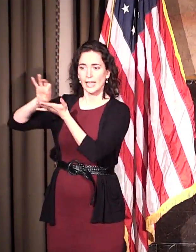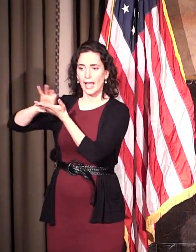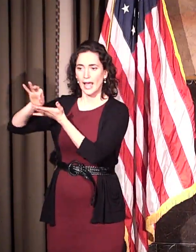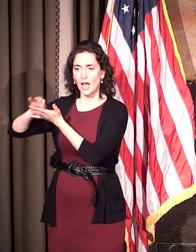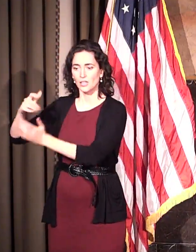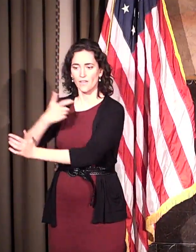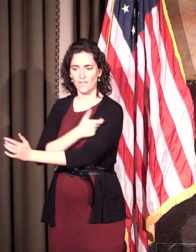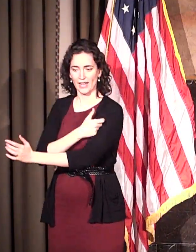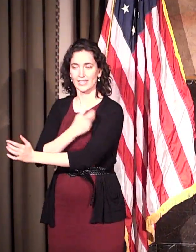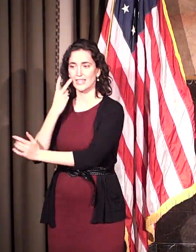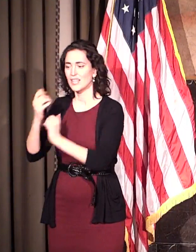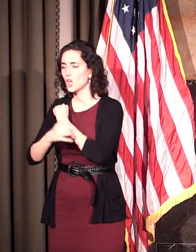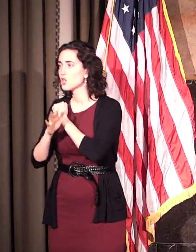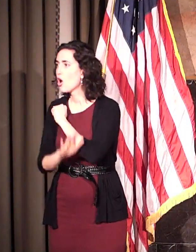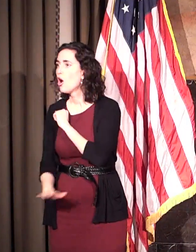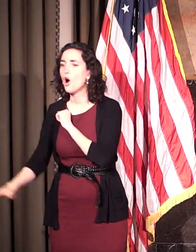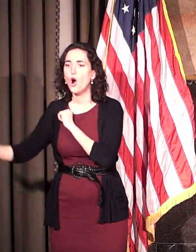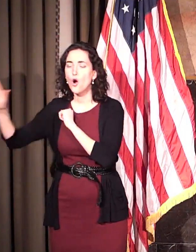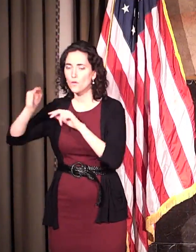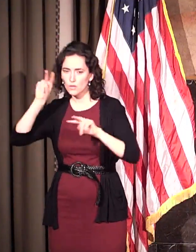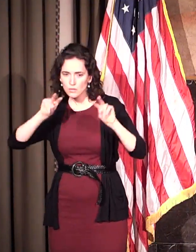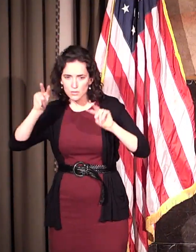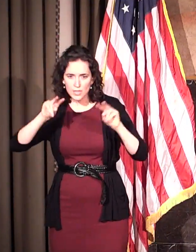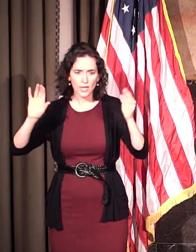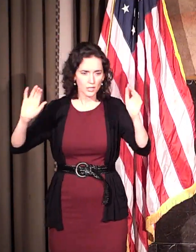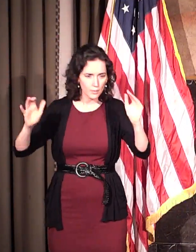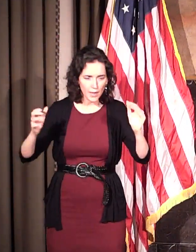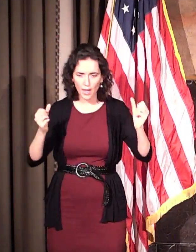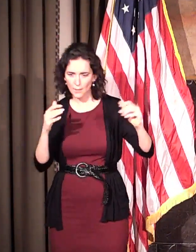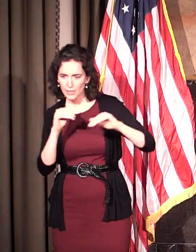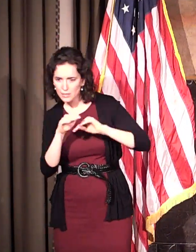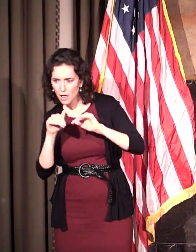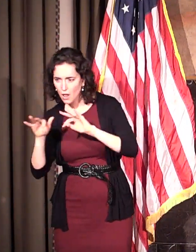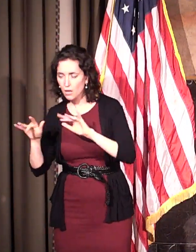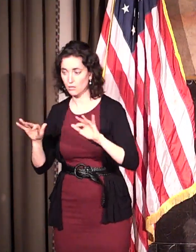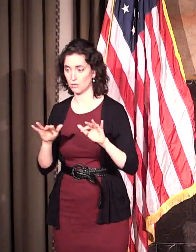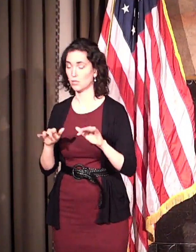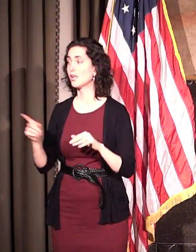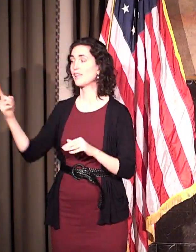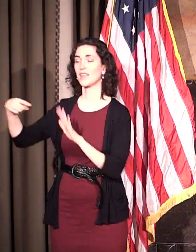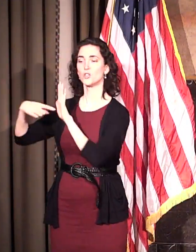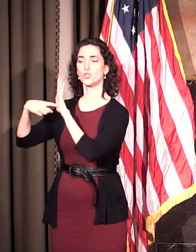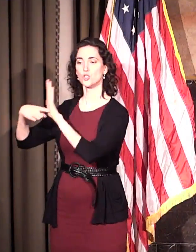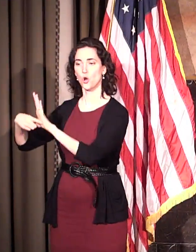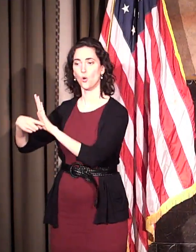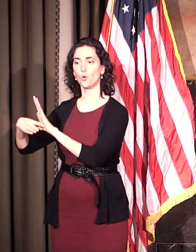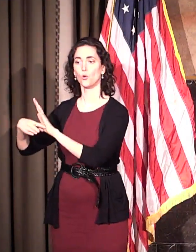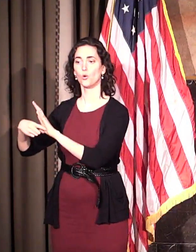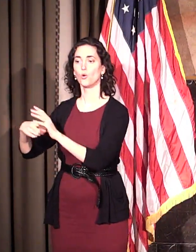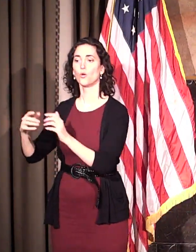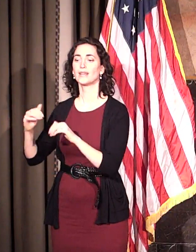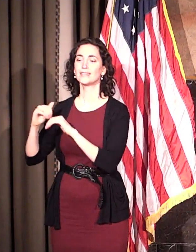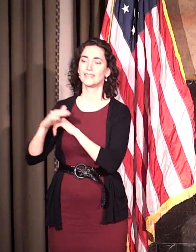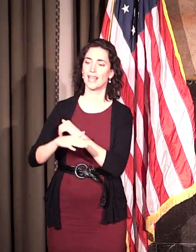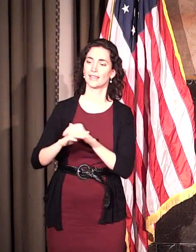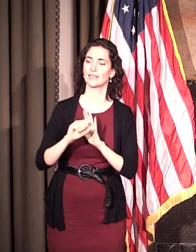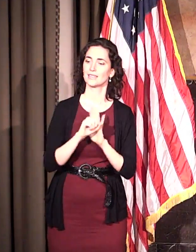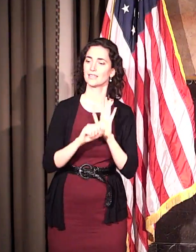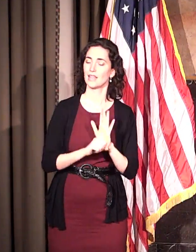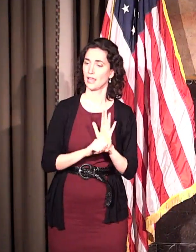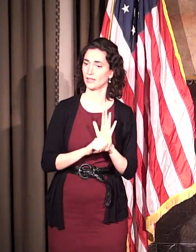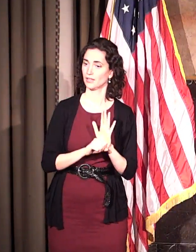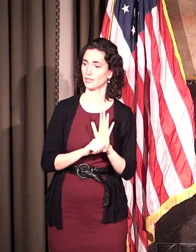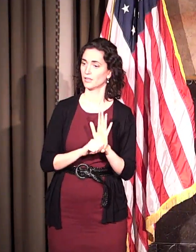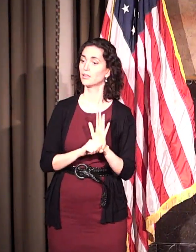You can look across the country and compare states and see how much has gotten. The numbers that they show for in-state distribution